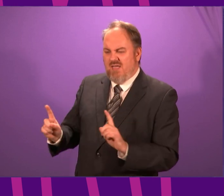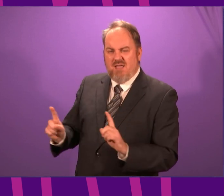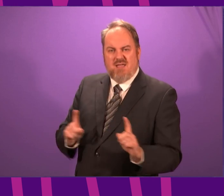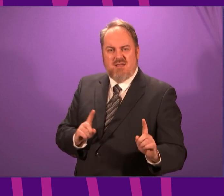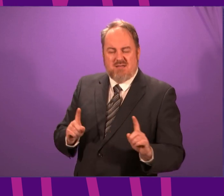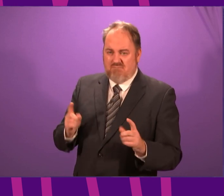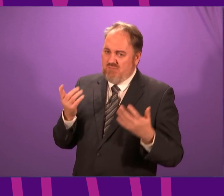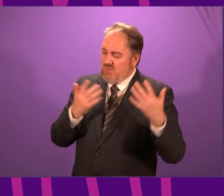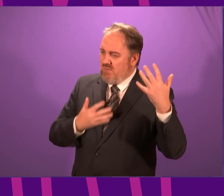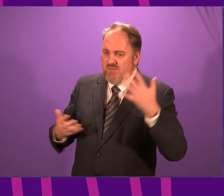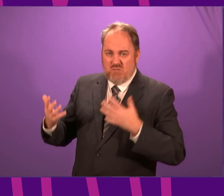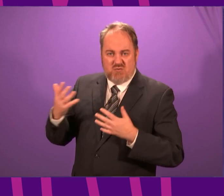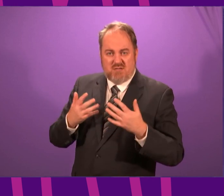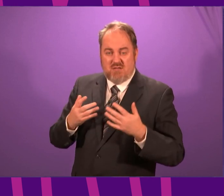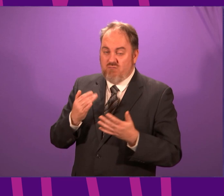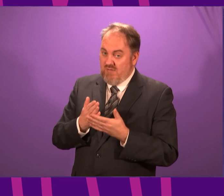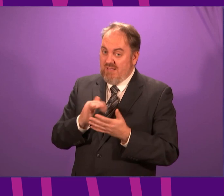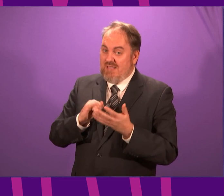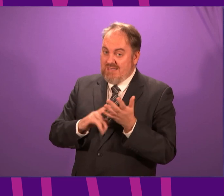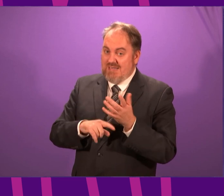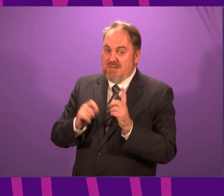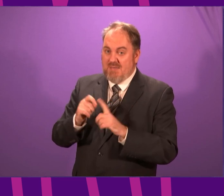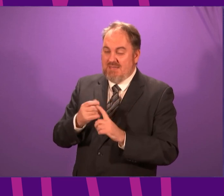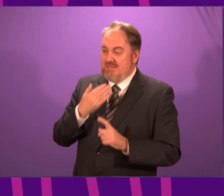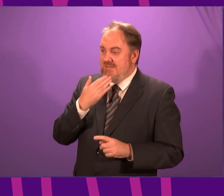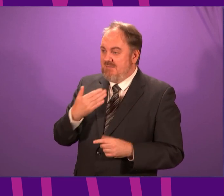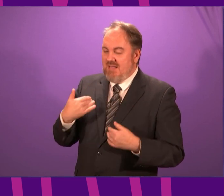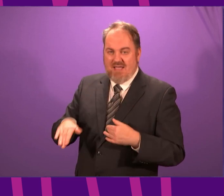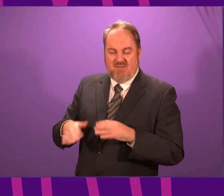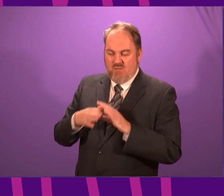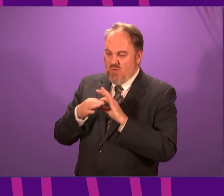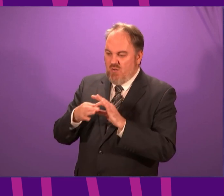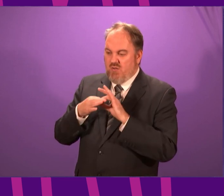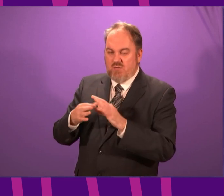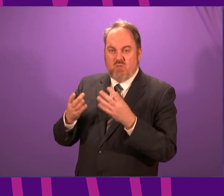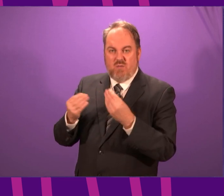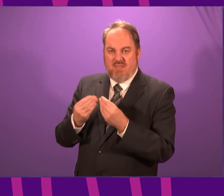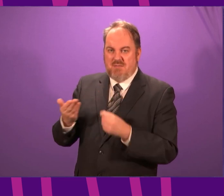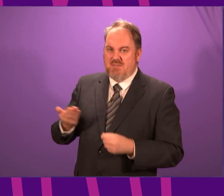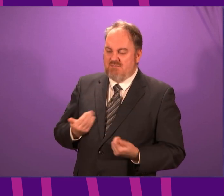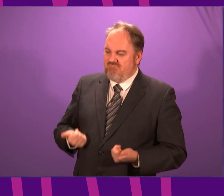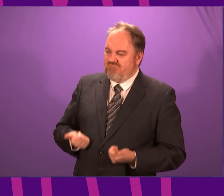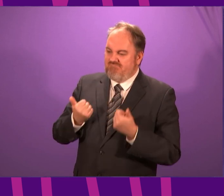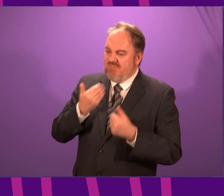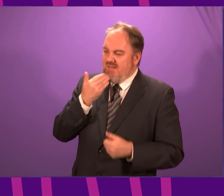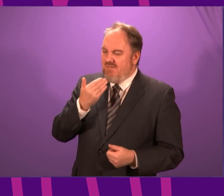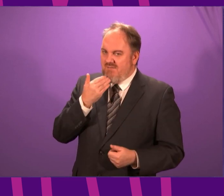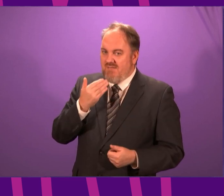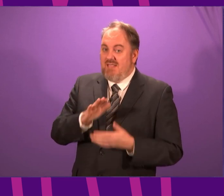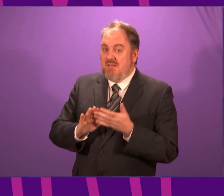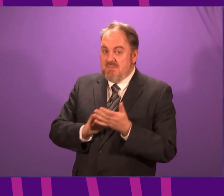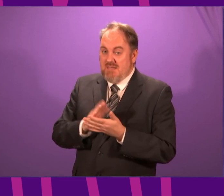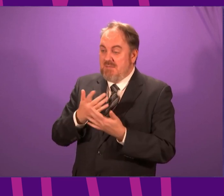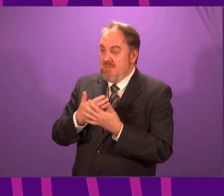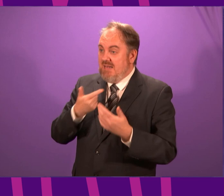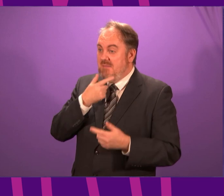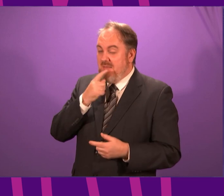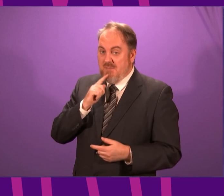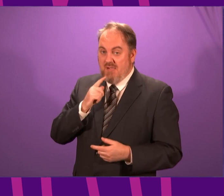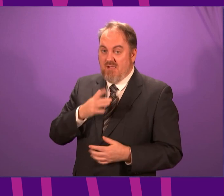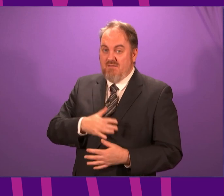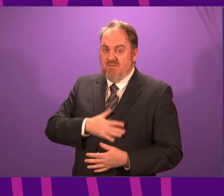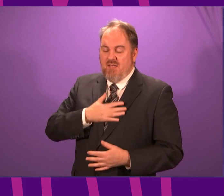guidance, in that the SNP have consistently failed to engage with businesses, which is having direct consequences on people's well-being